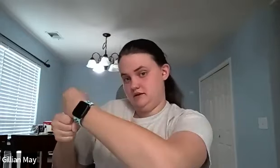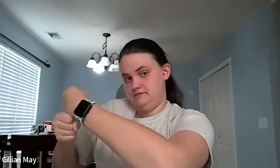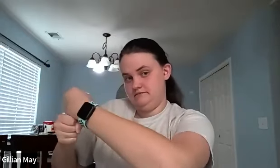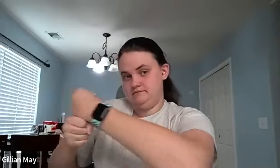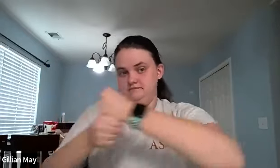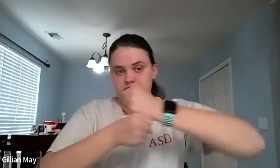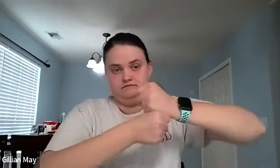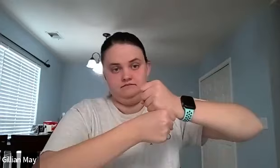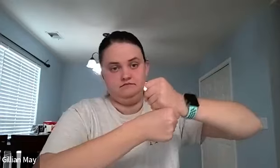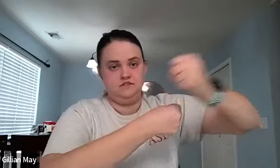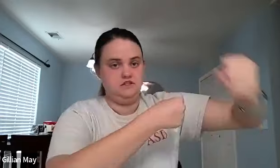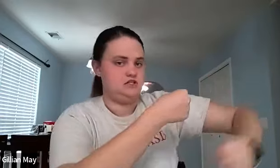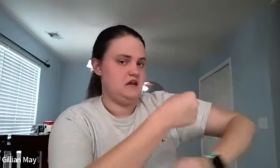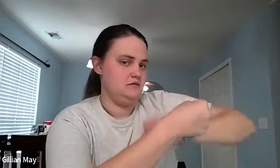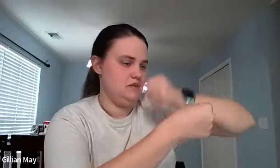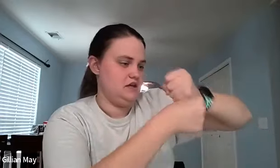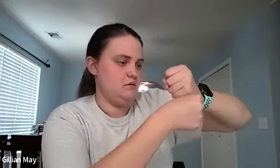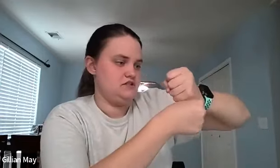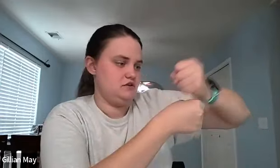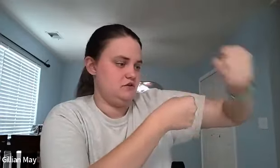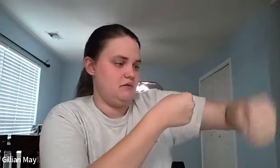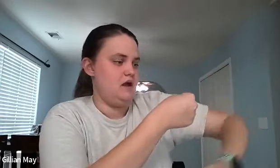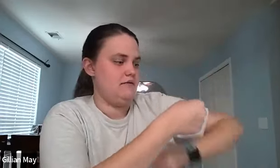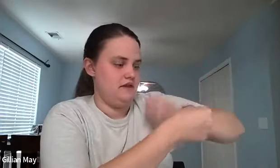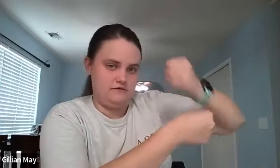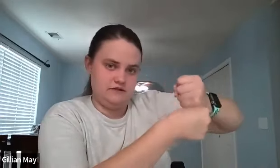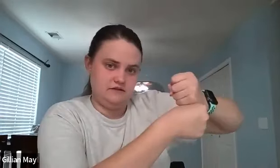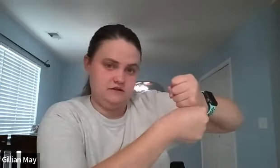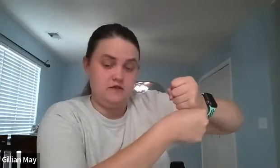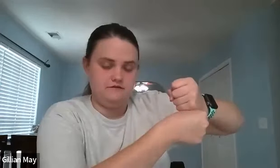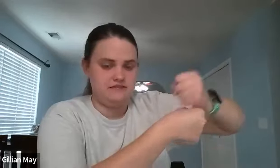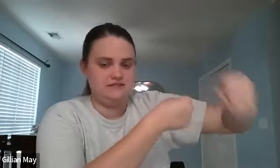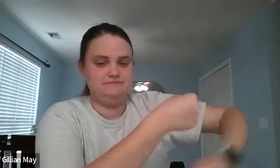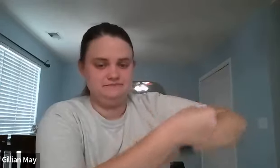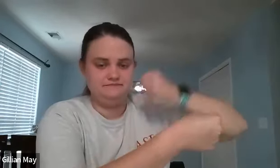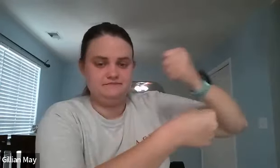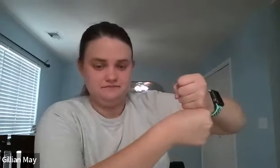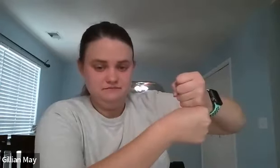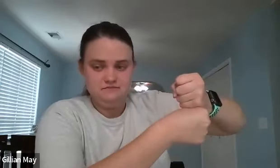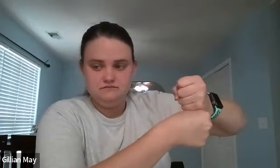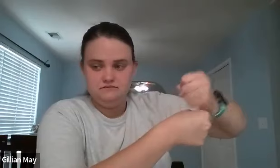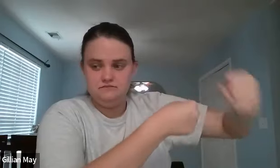Year. So you just kind of make it go in a circle around the other fist.